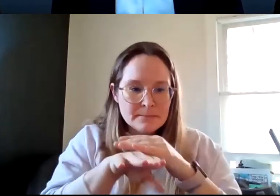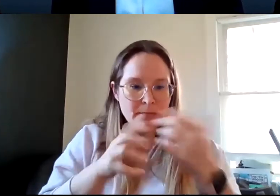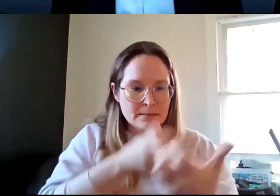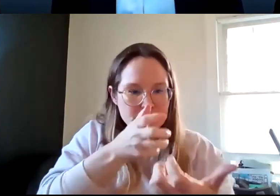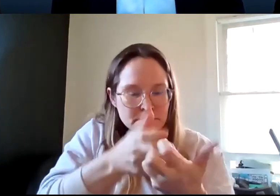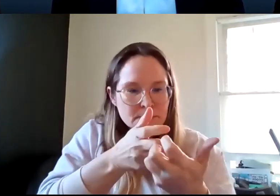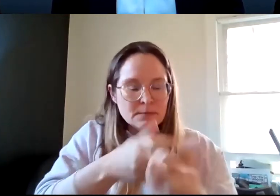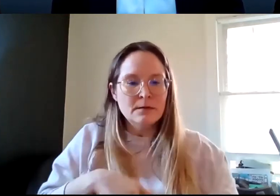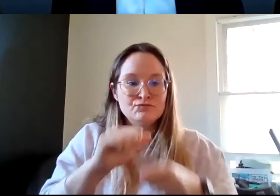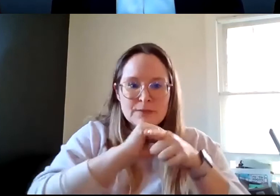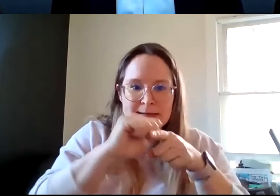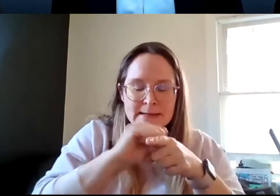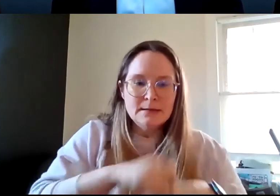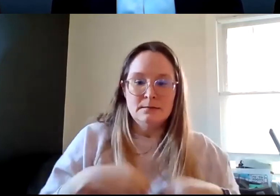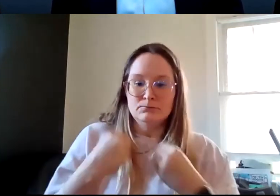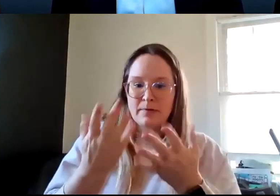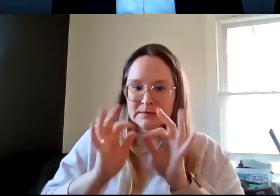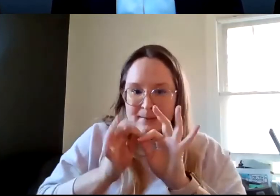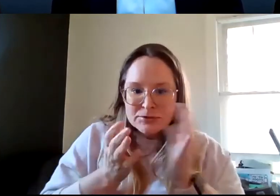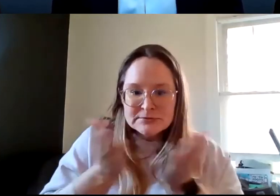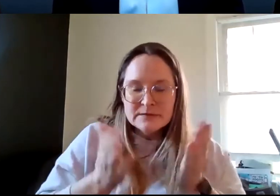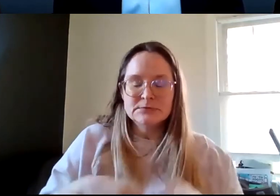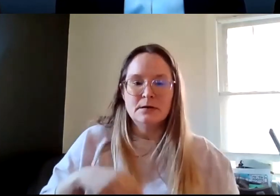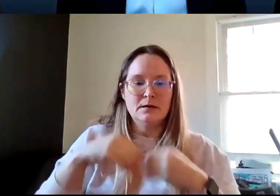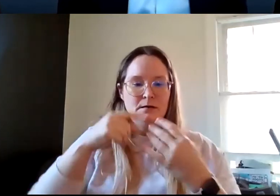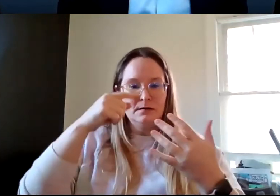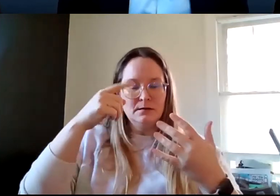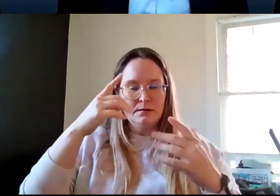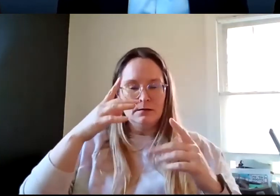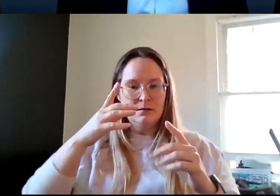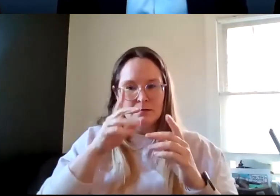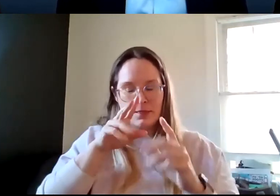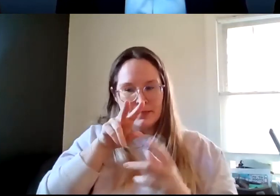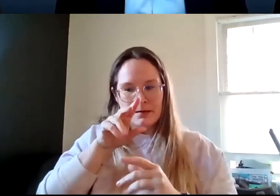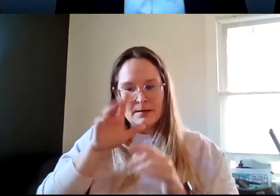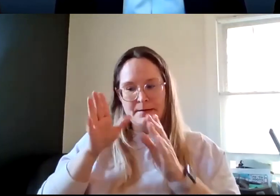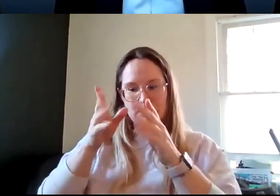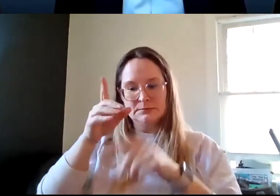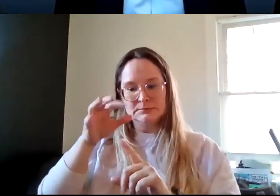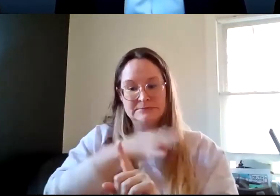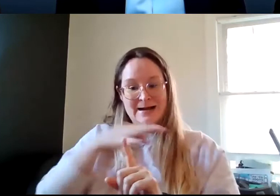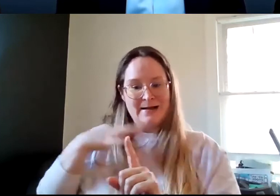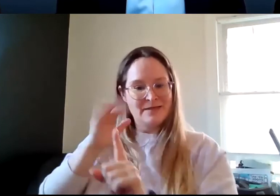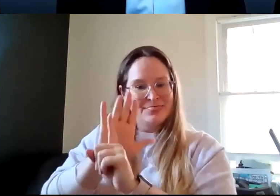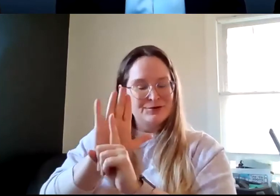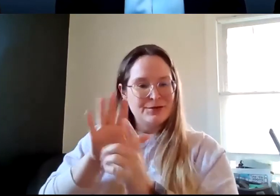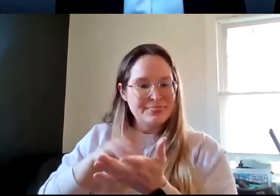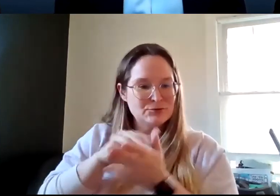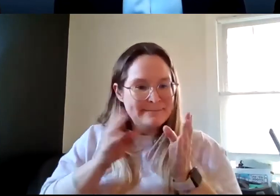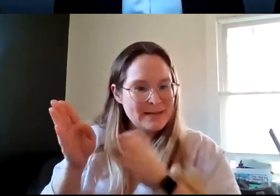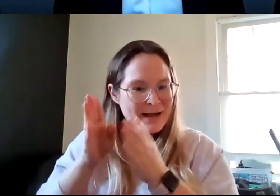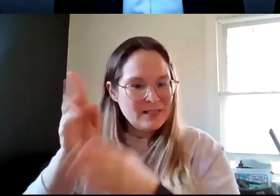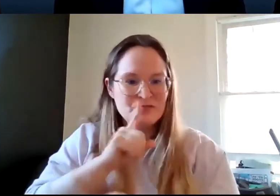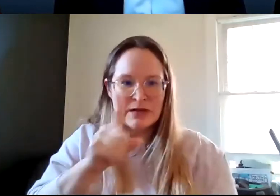workers, providing them, accessibility and matching them in terms of providing them with interpreting services, and also